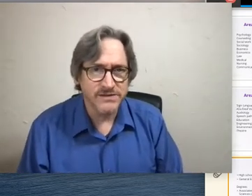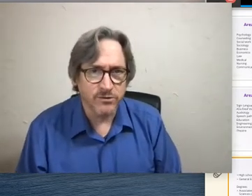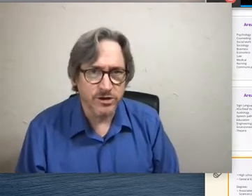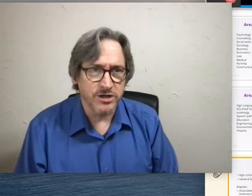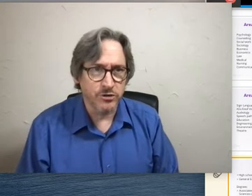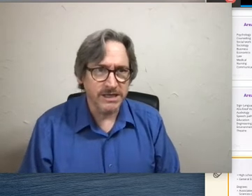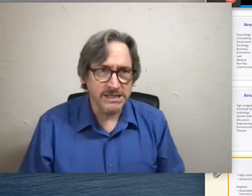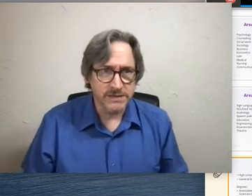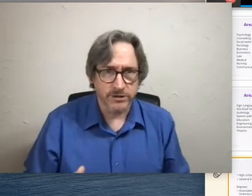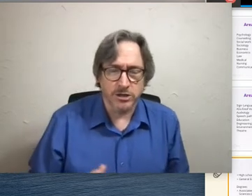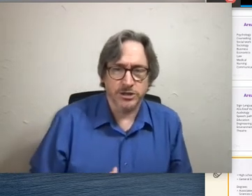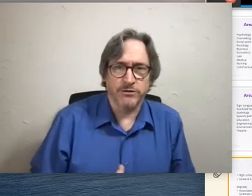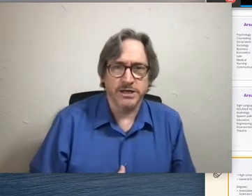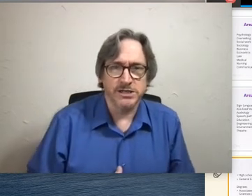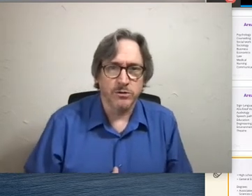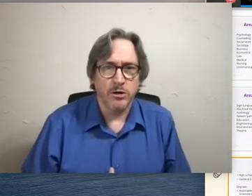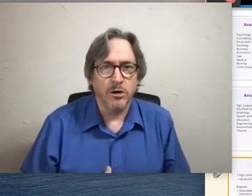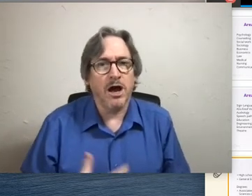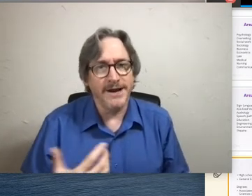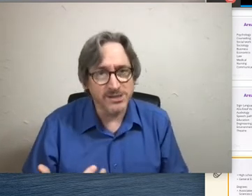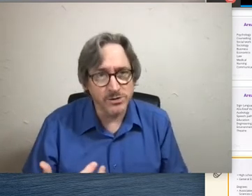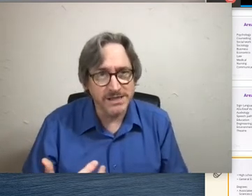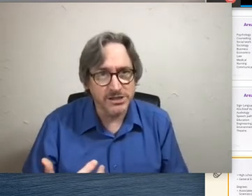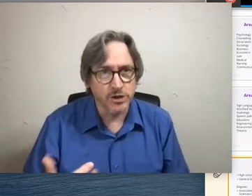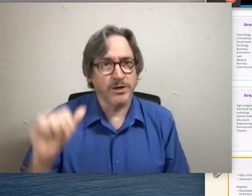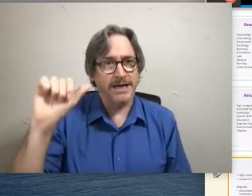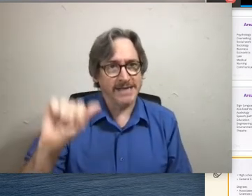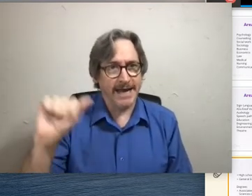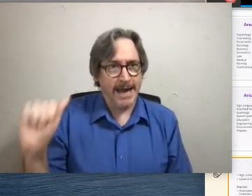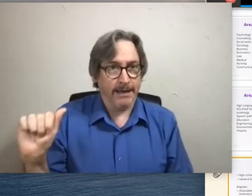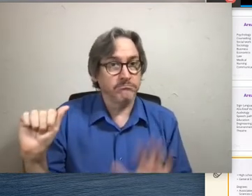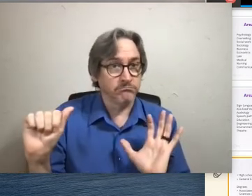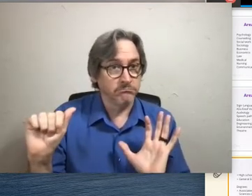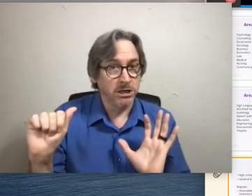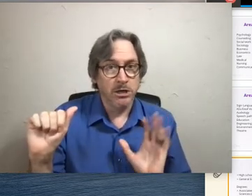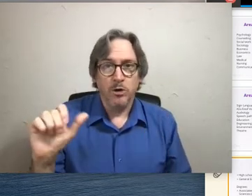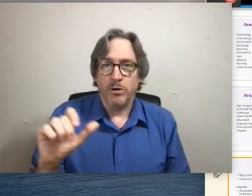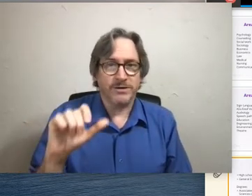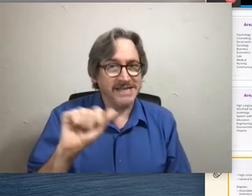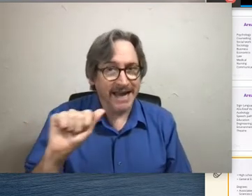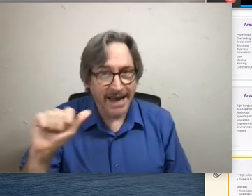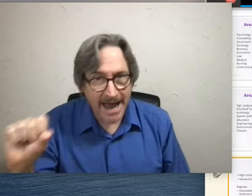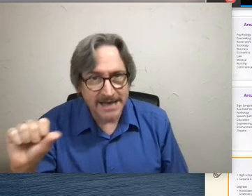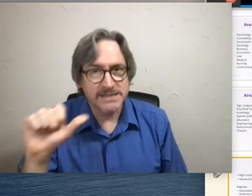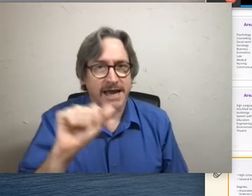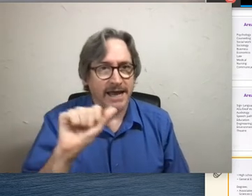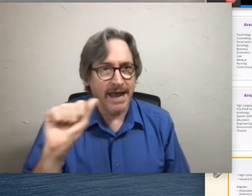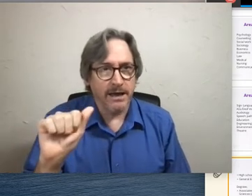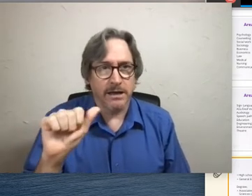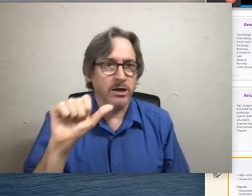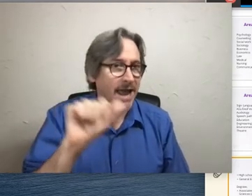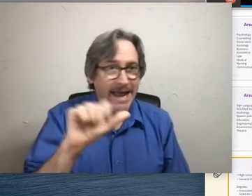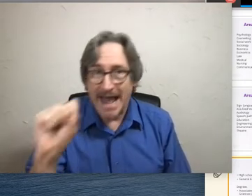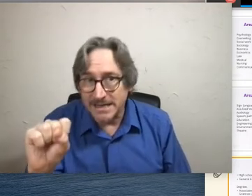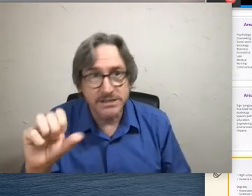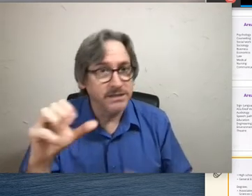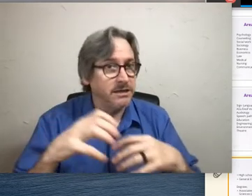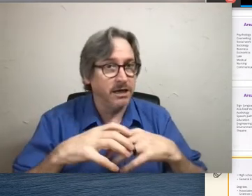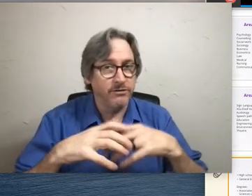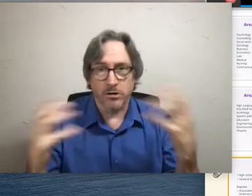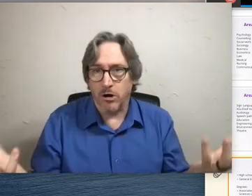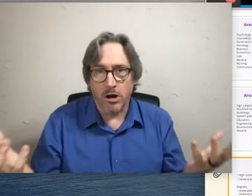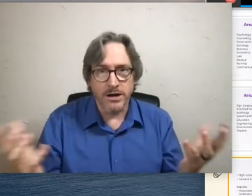this case, for the degrees, for college degrees, an associate's degree is AA. Whether it's AAS,